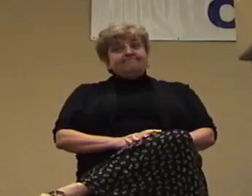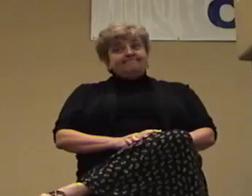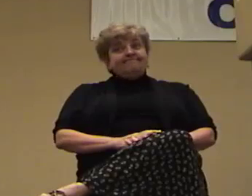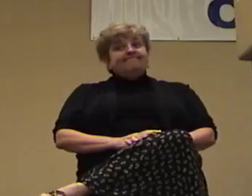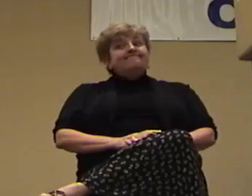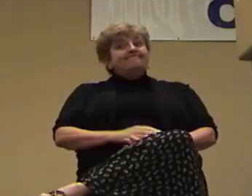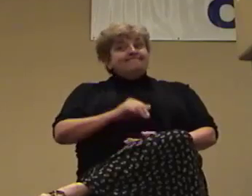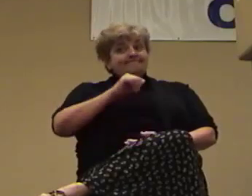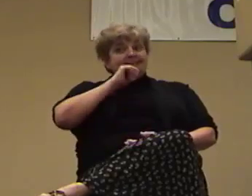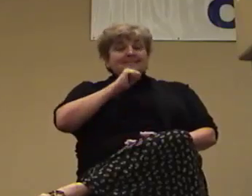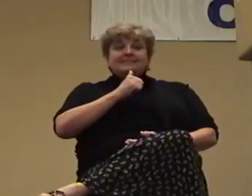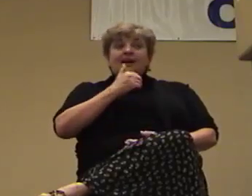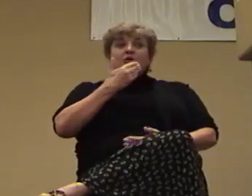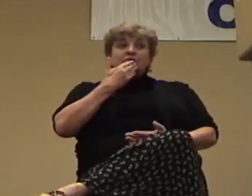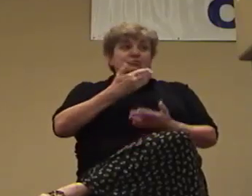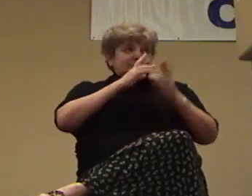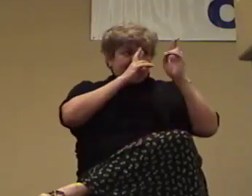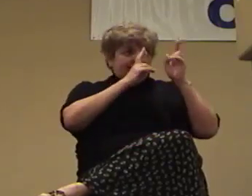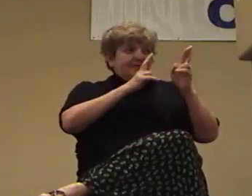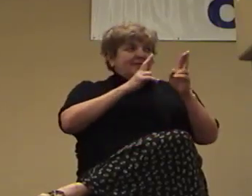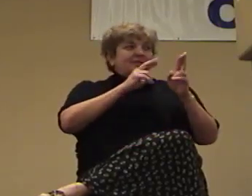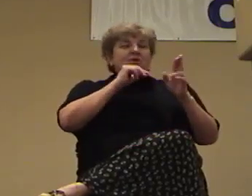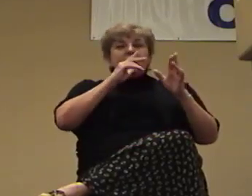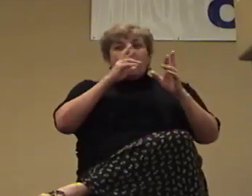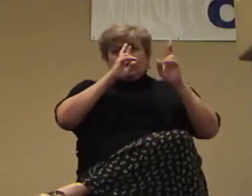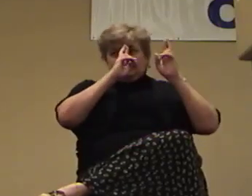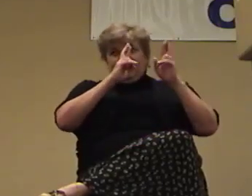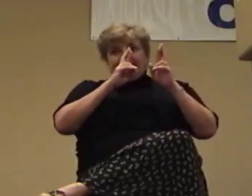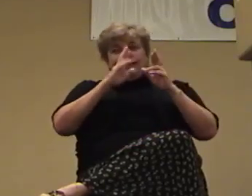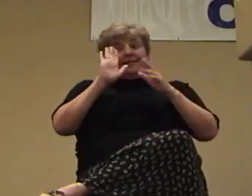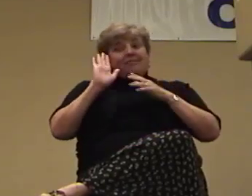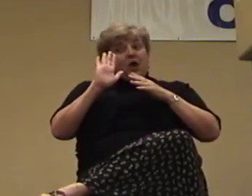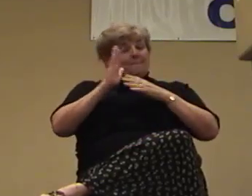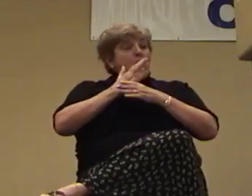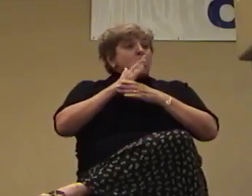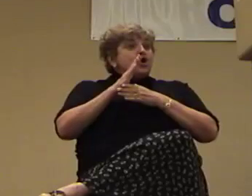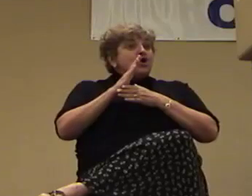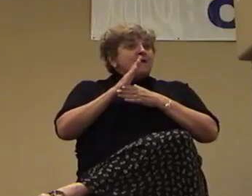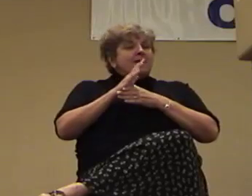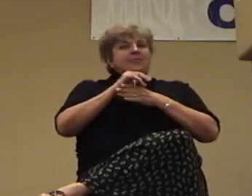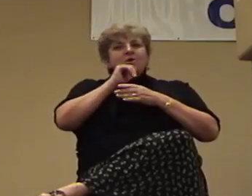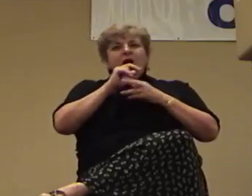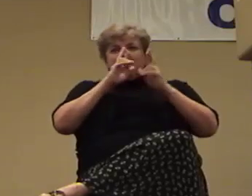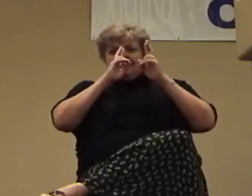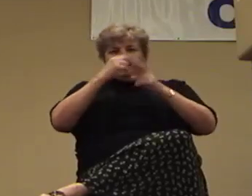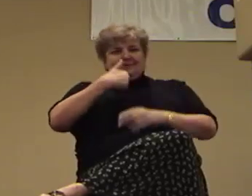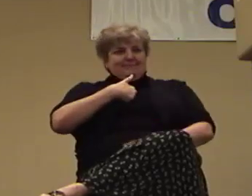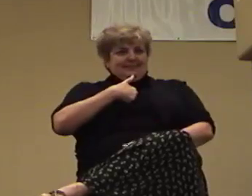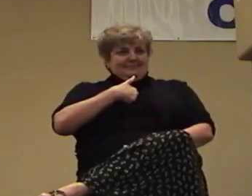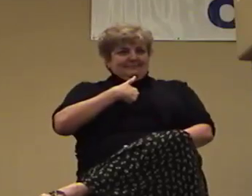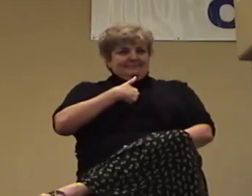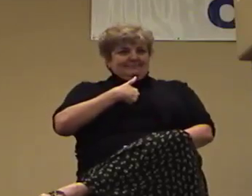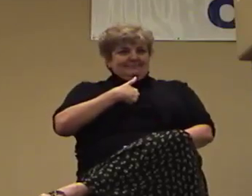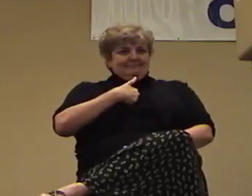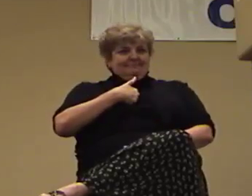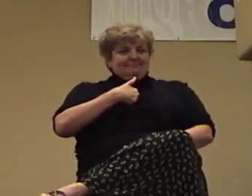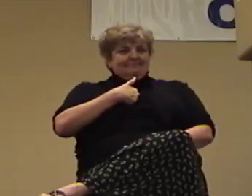They're disrespecting their partner. They're disrespecting themselves. But when I don't feel enough, I accept behavior like that. See, I know I'm enough